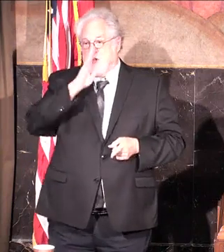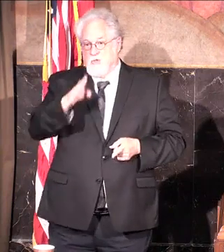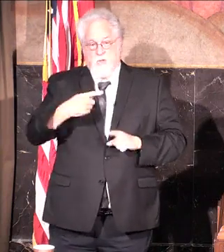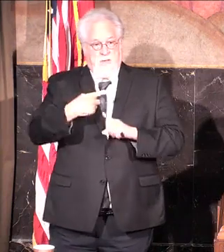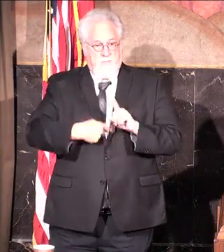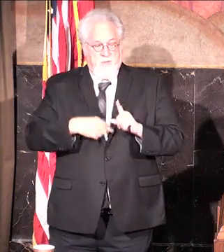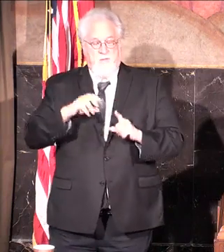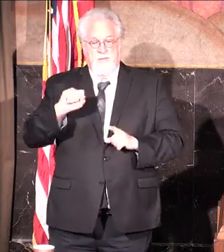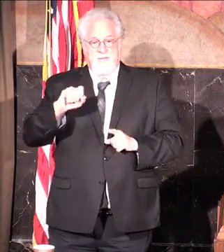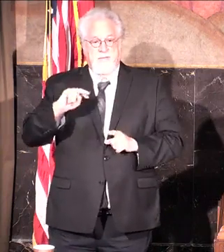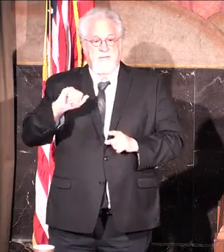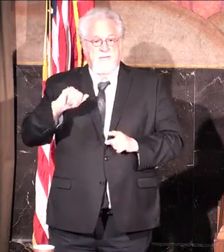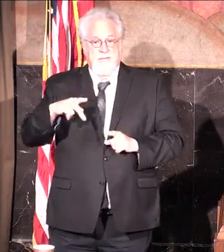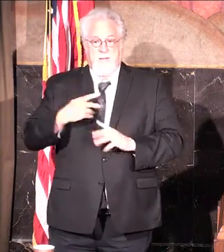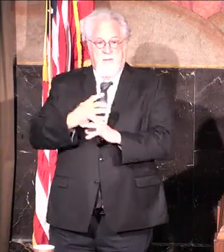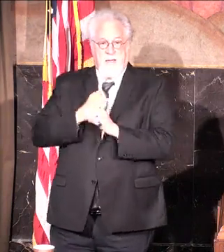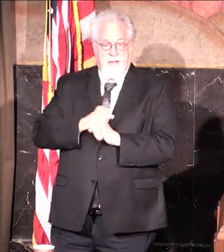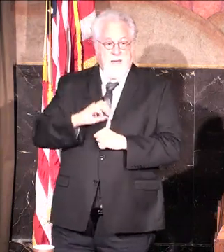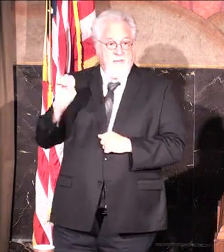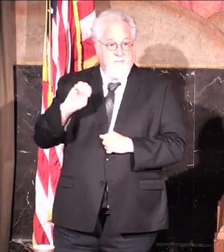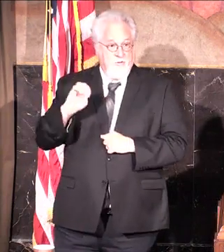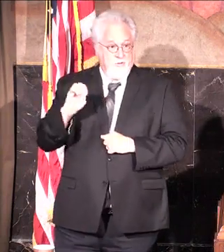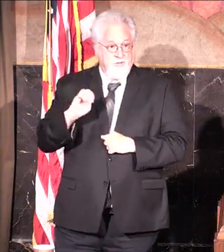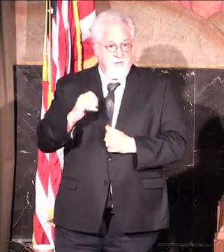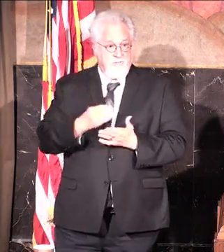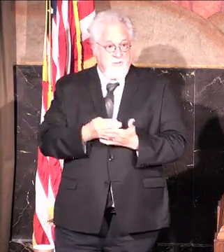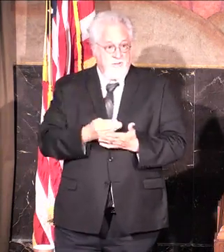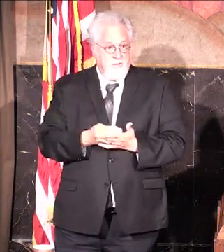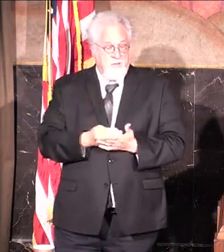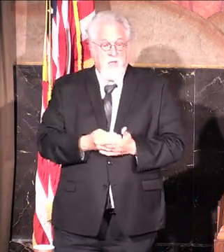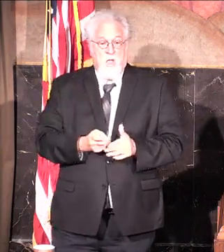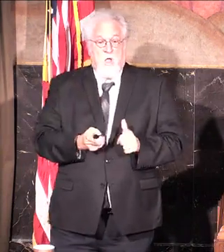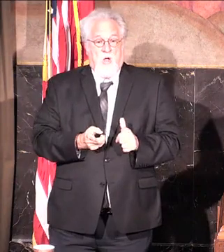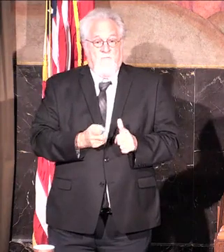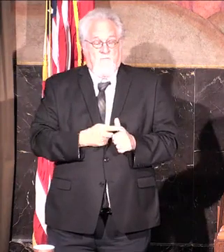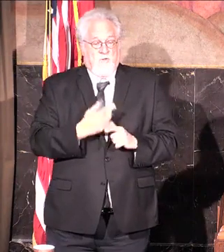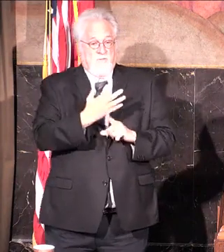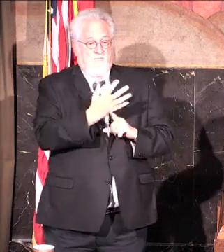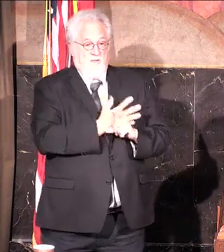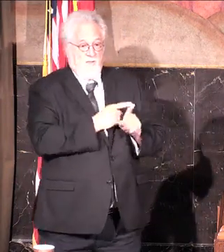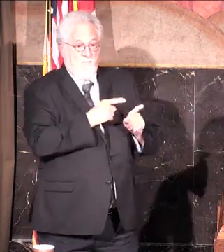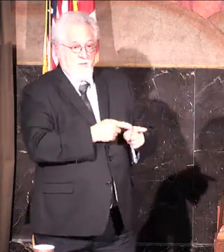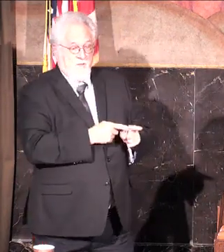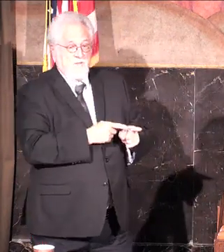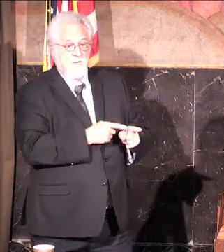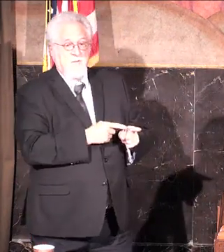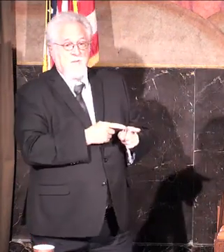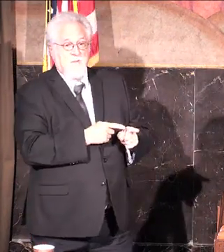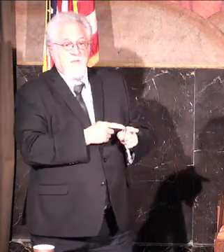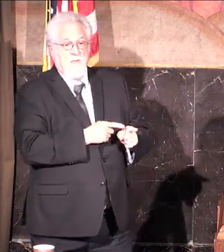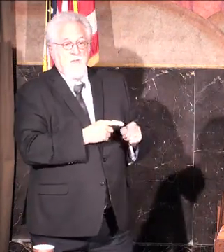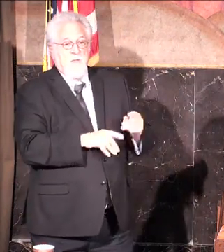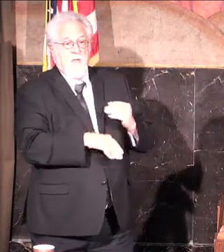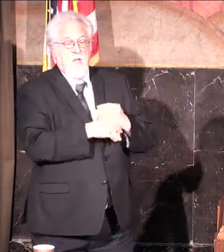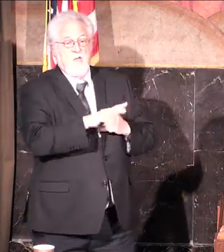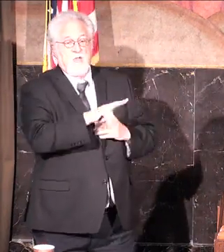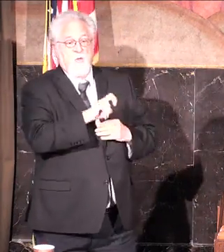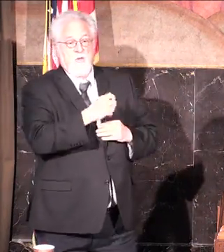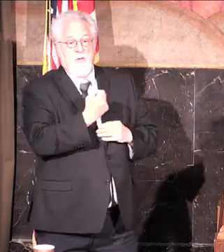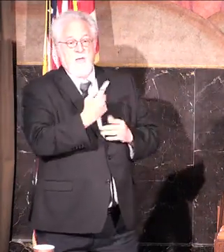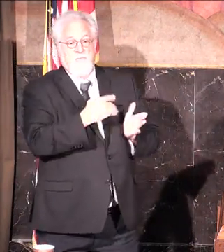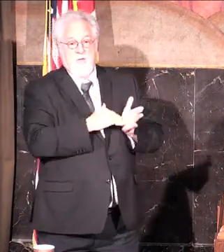that SNAP recipients have received emergency allotments. The first 5 months of the supplements have meant an additional $211